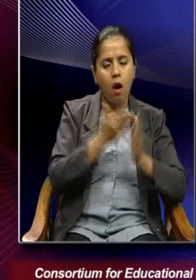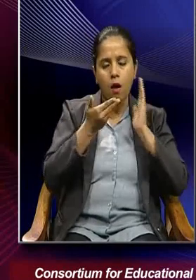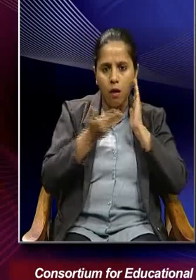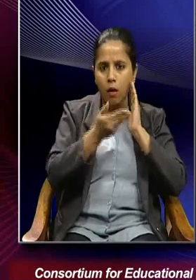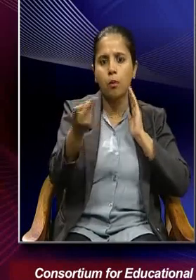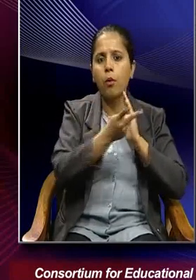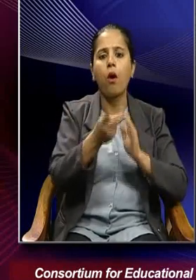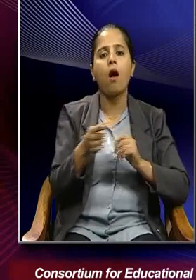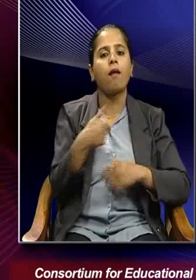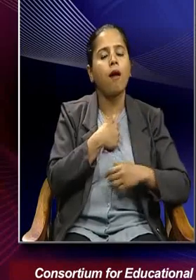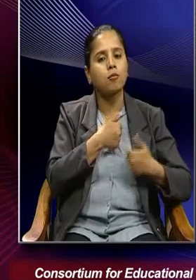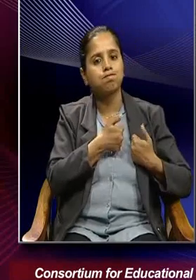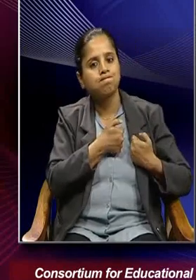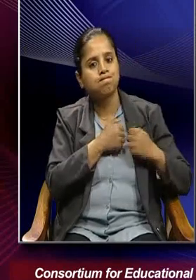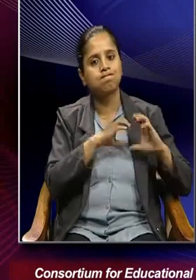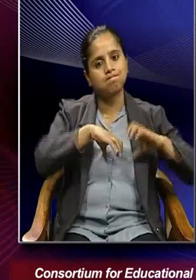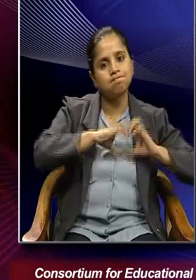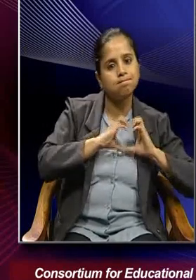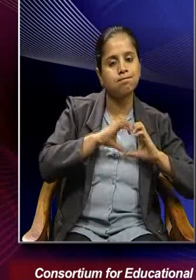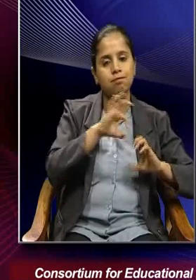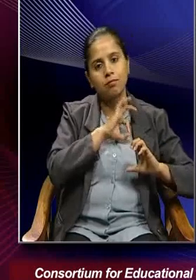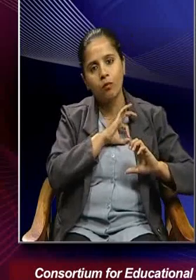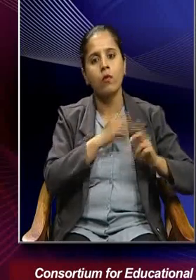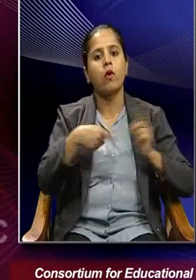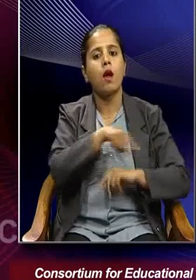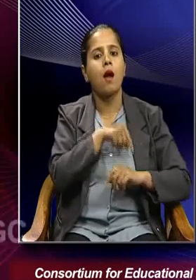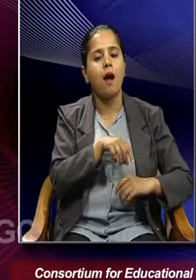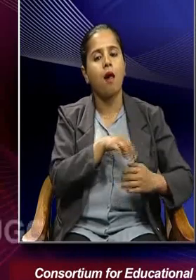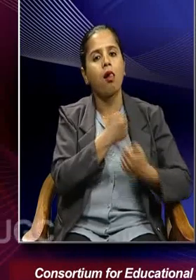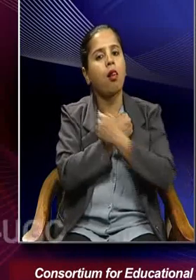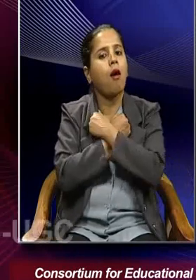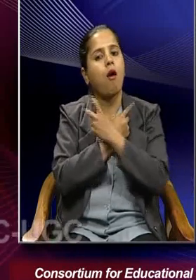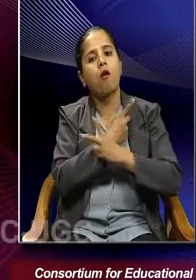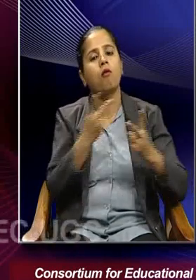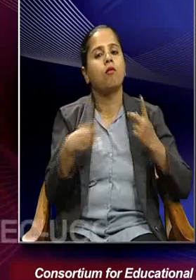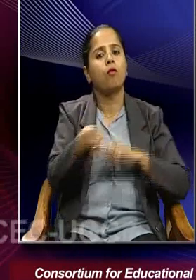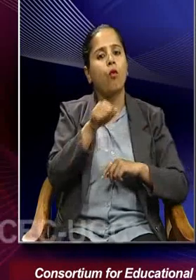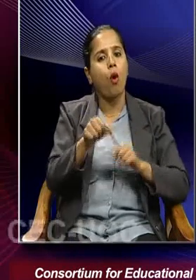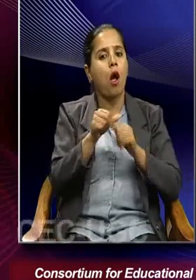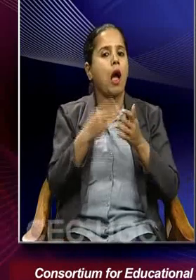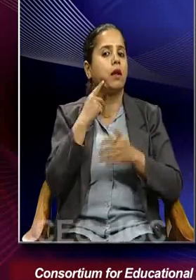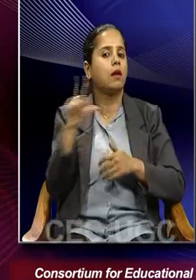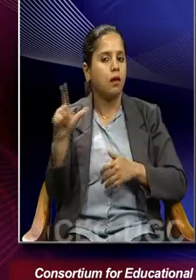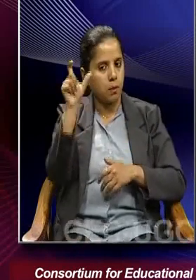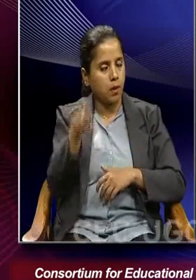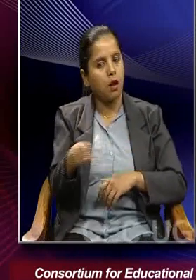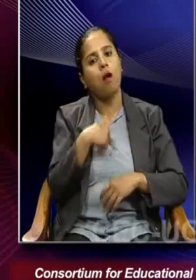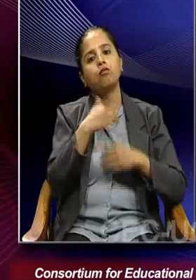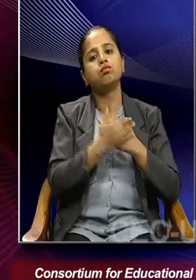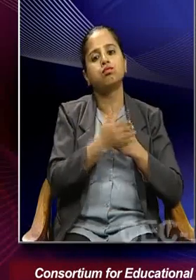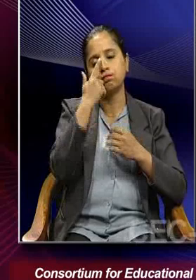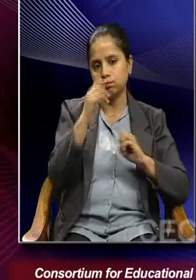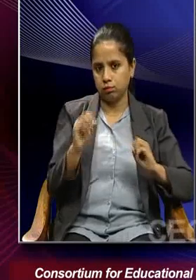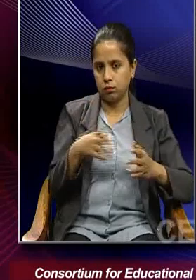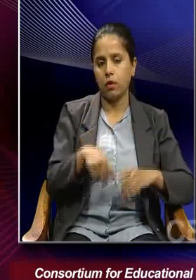them they fall in love, and transformation happens with the power of love for Anil Kapoor. And this